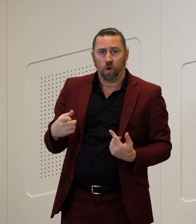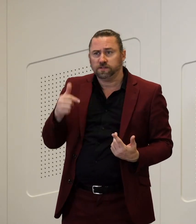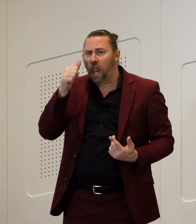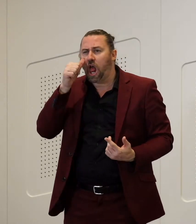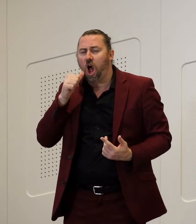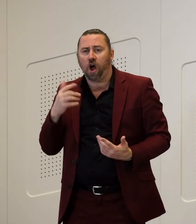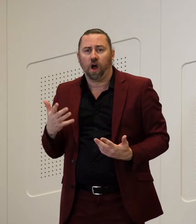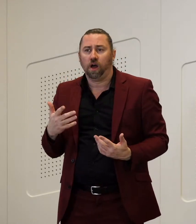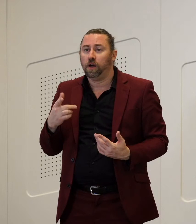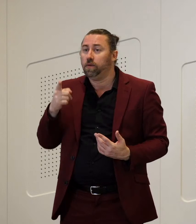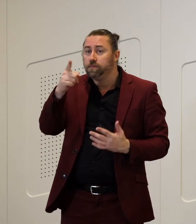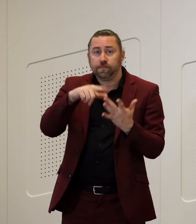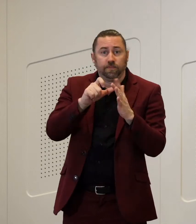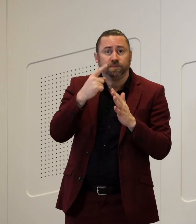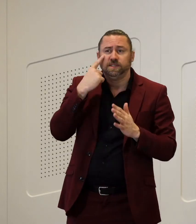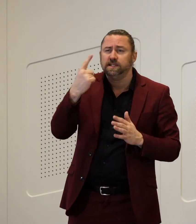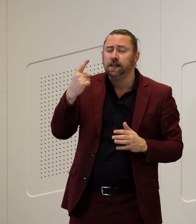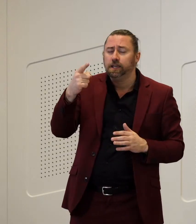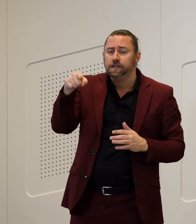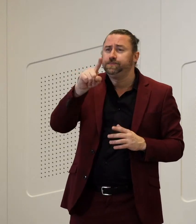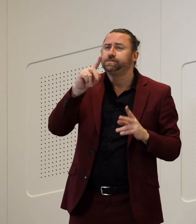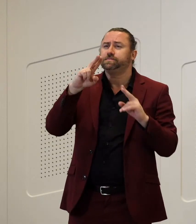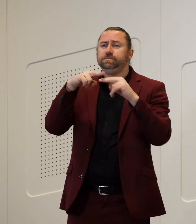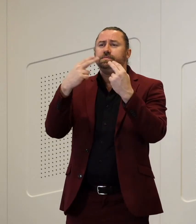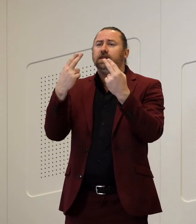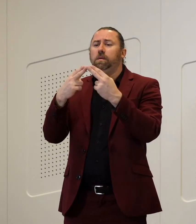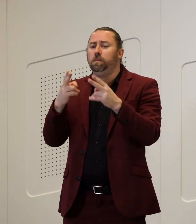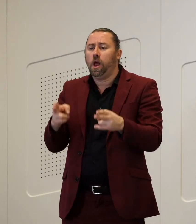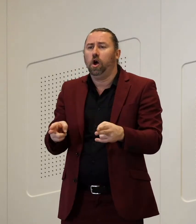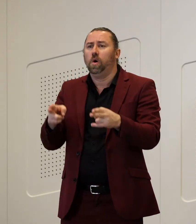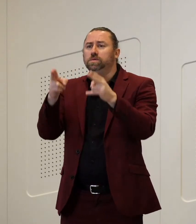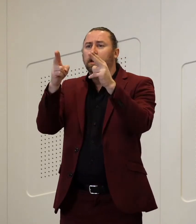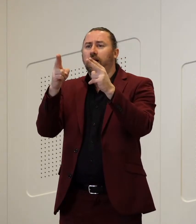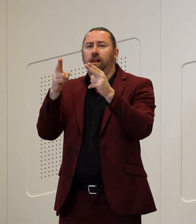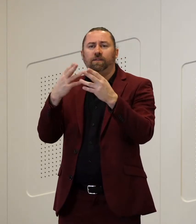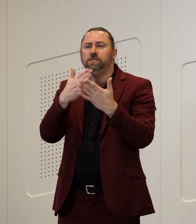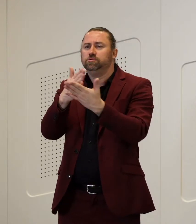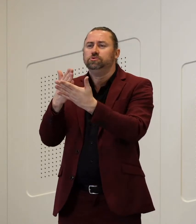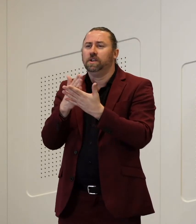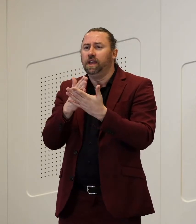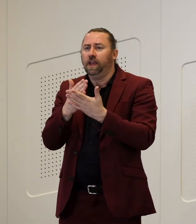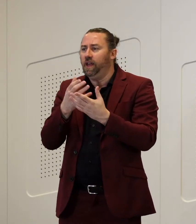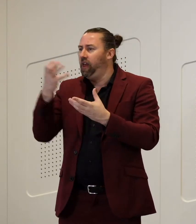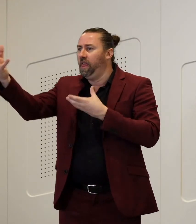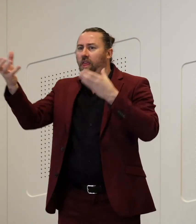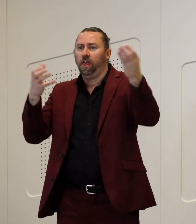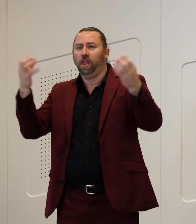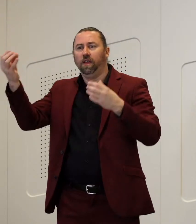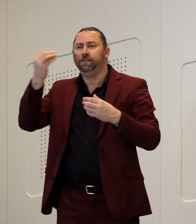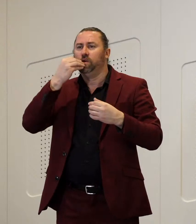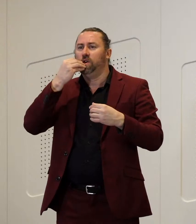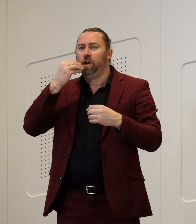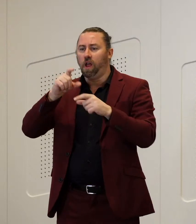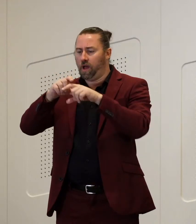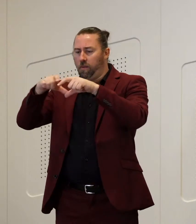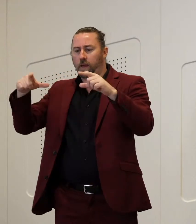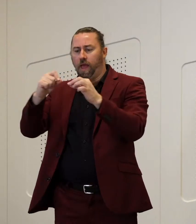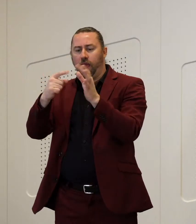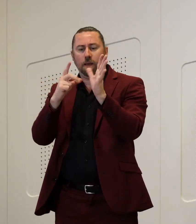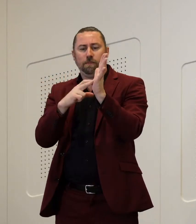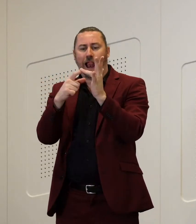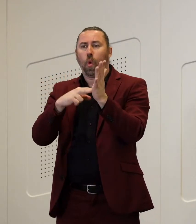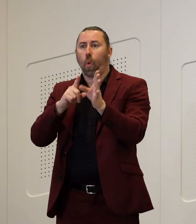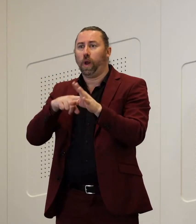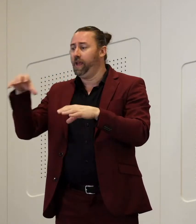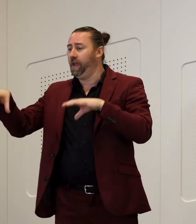that imagery of the family hotel where they were sharing goods between verandas, so I